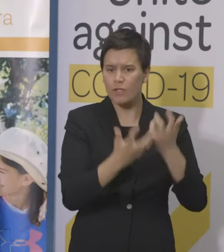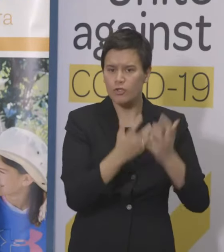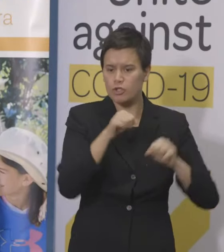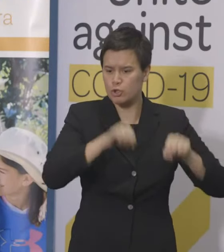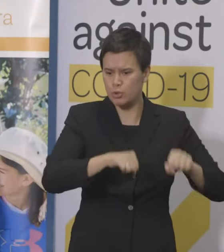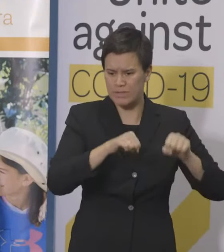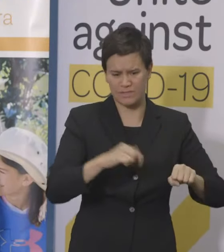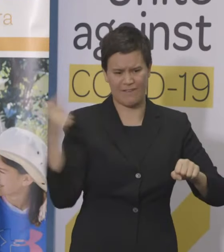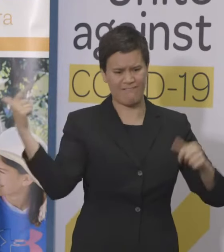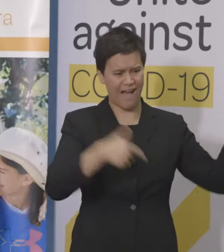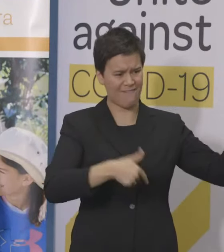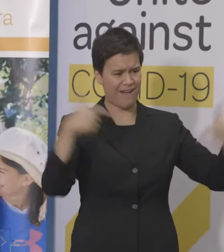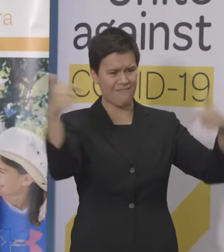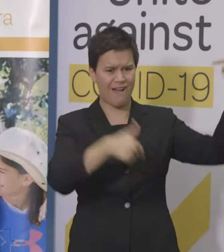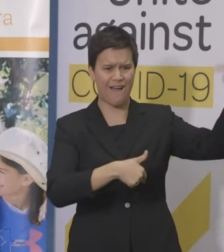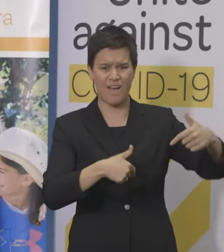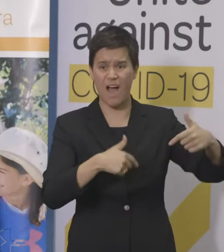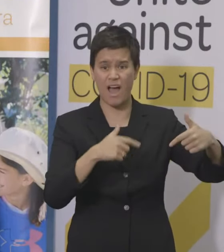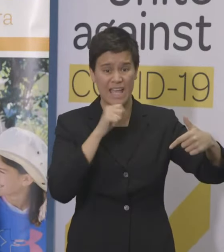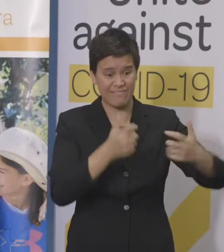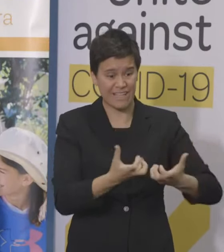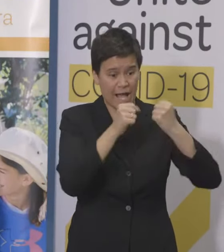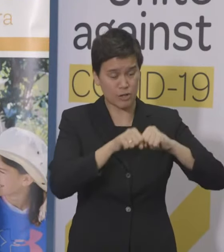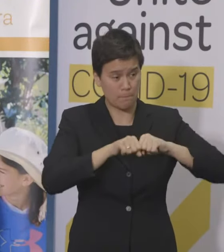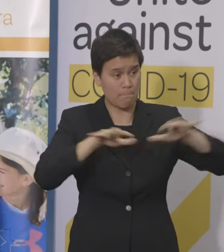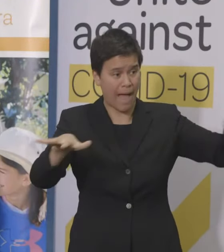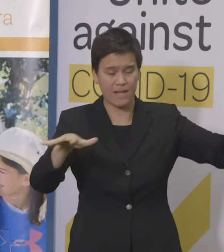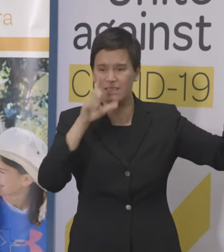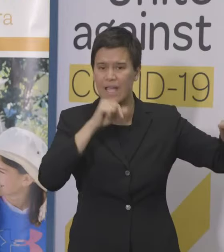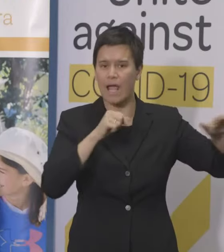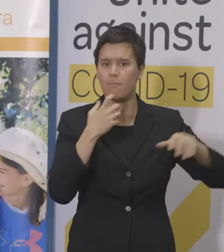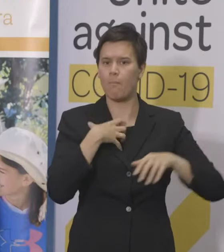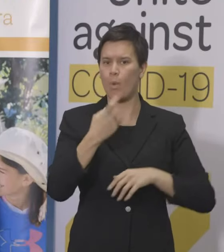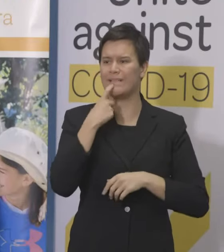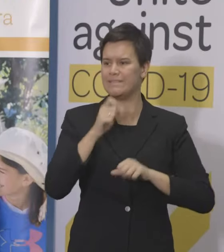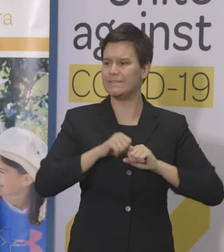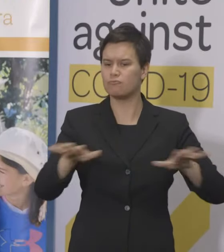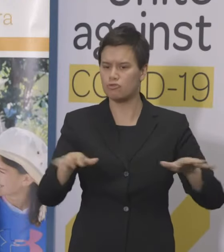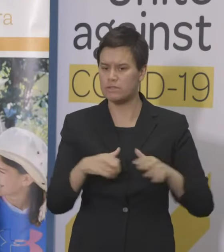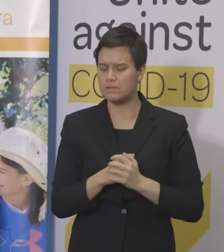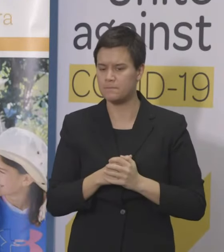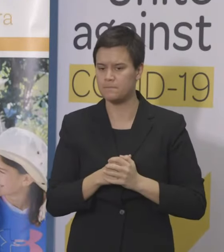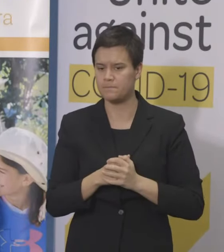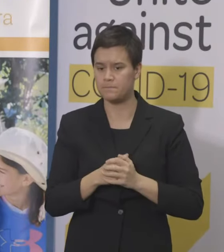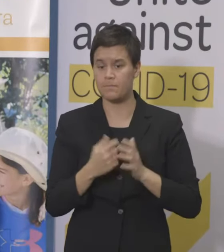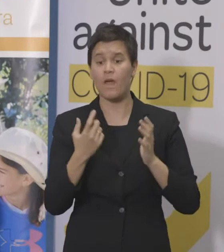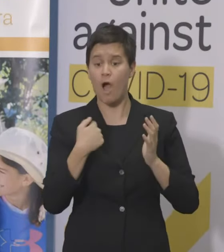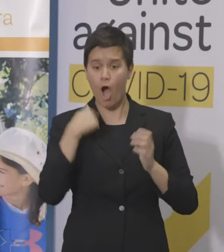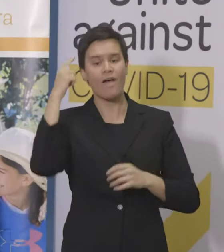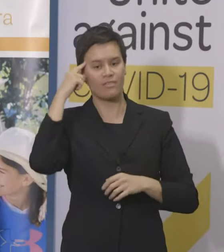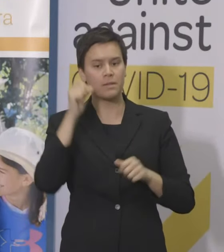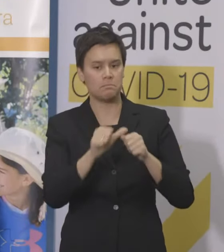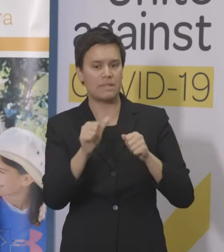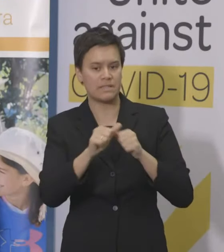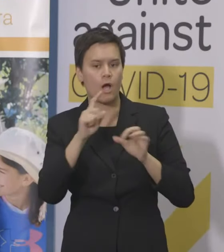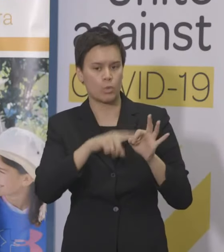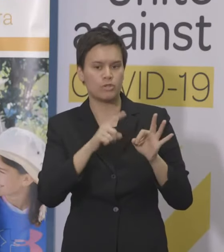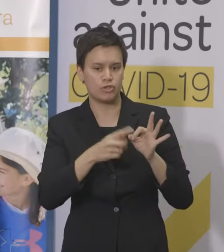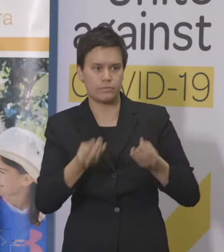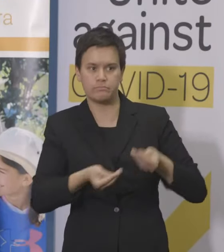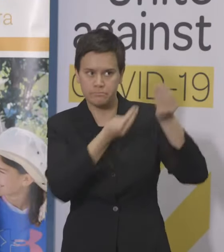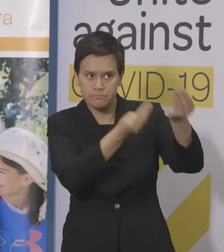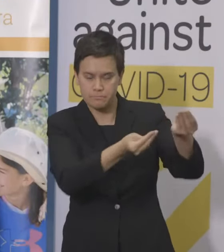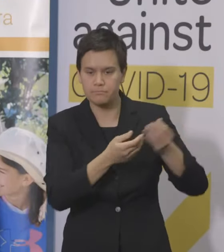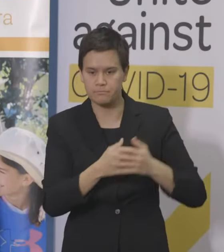like primary schools? Look, I really do think that's an issue for the Ministry of Education. They have more expertise than we do in that, and of course we provide advice on